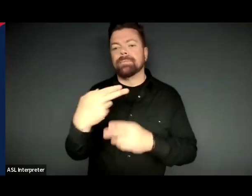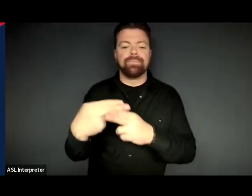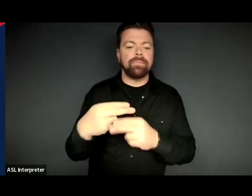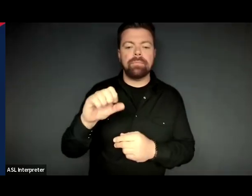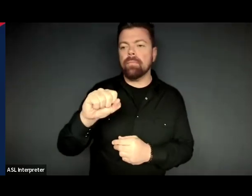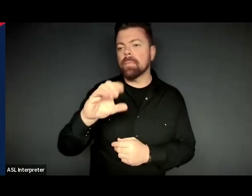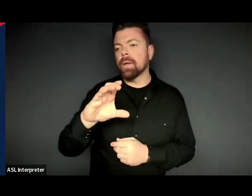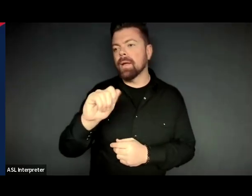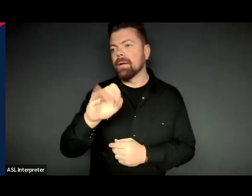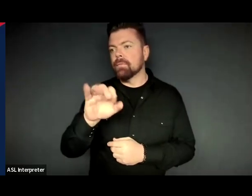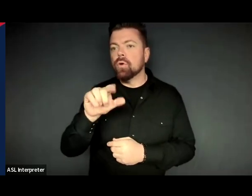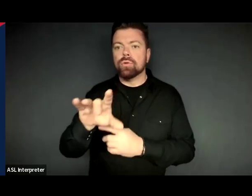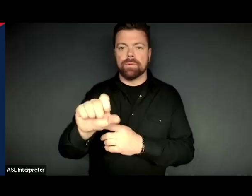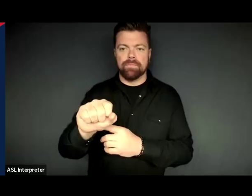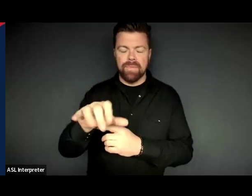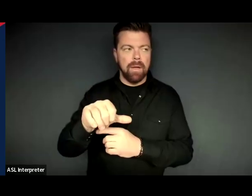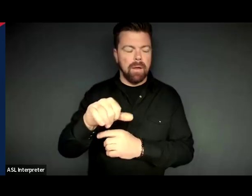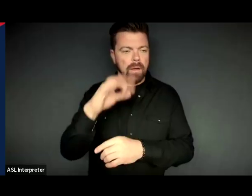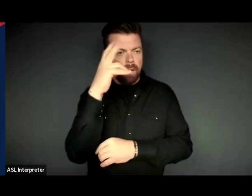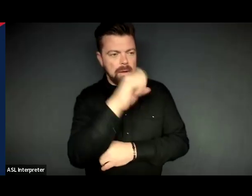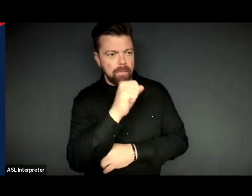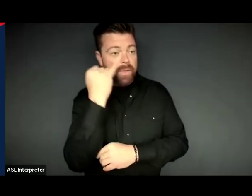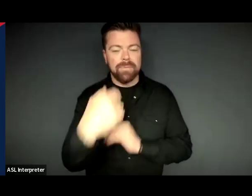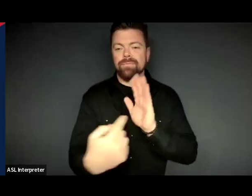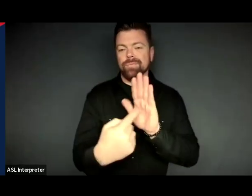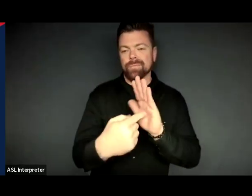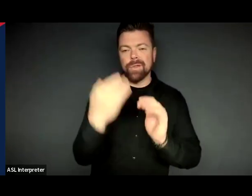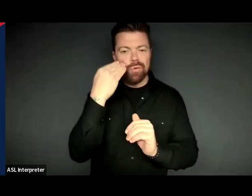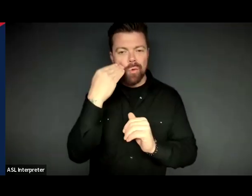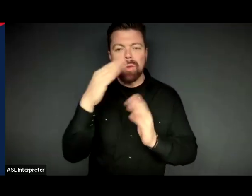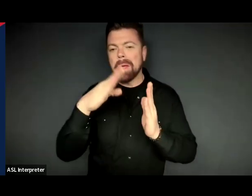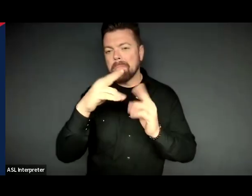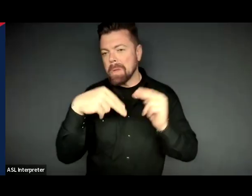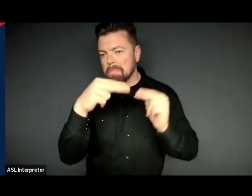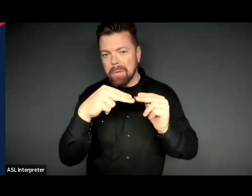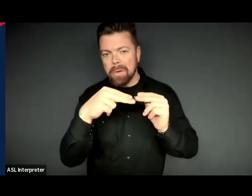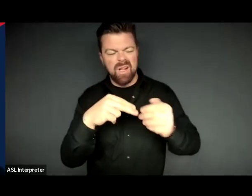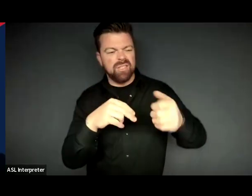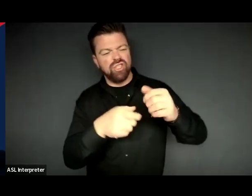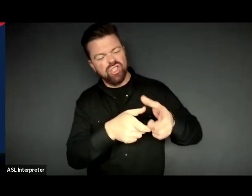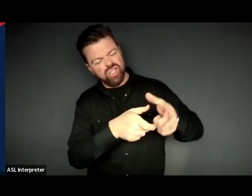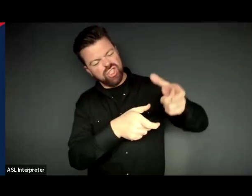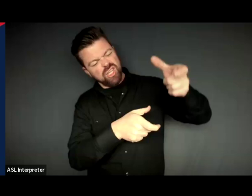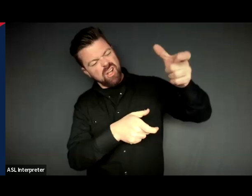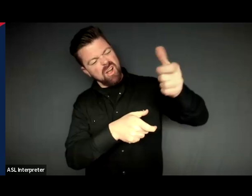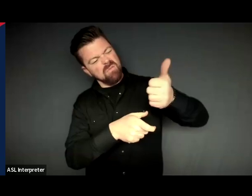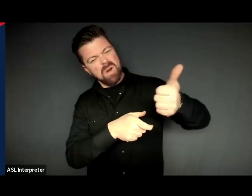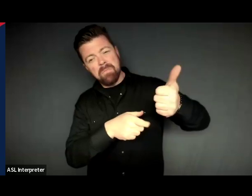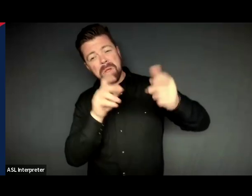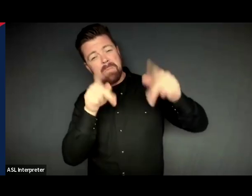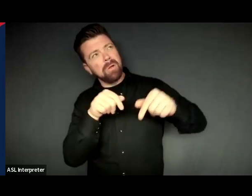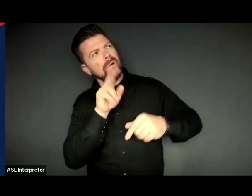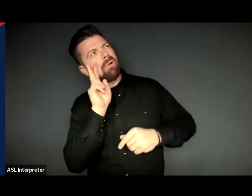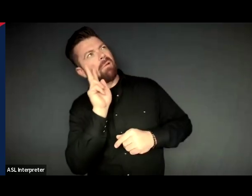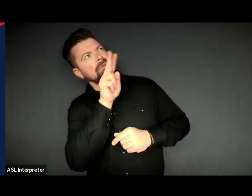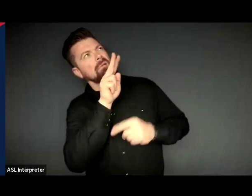which I find fascinating because if you go by a building and you see somebody painting a really tall building, you'll see scaffolding on the